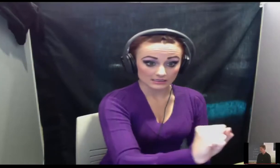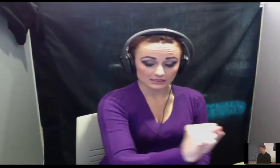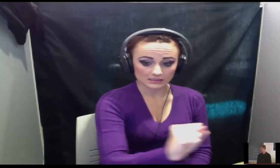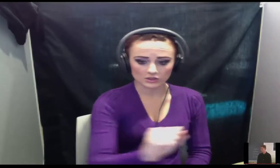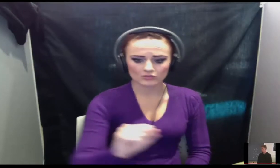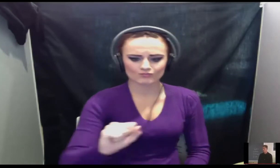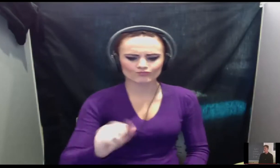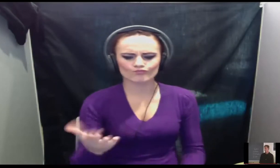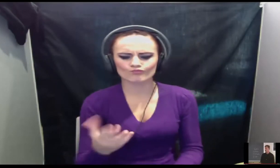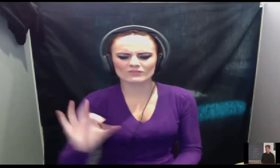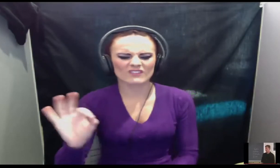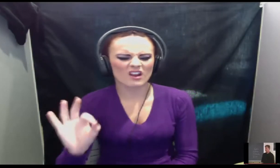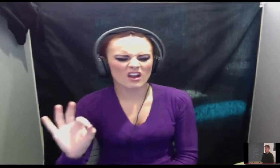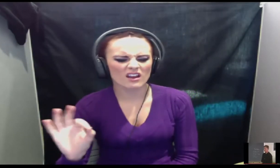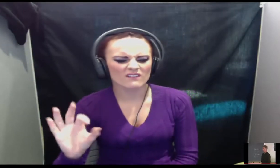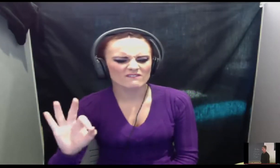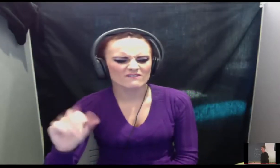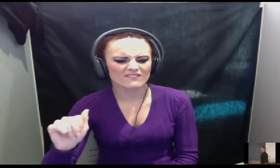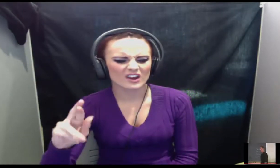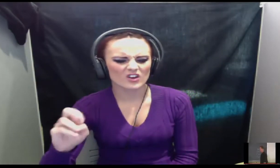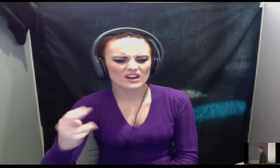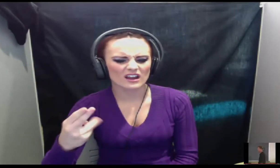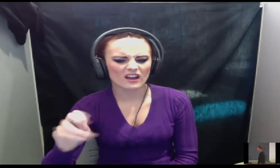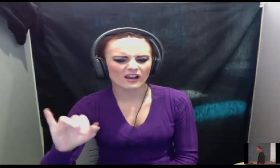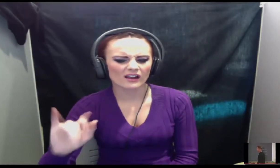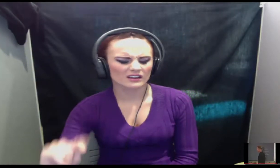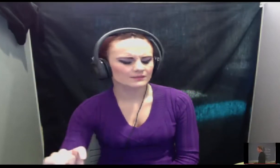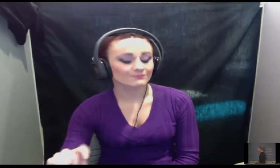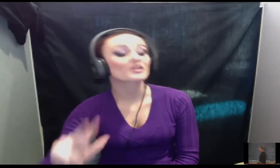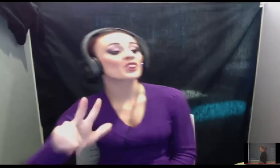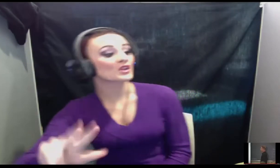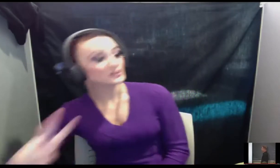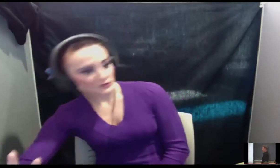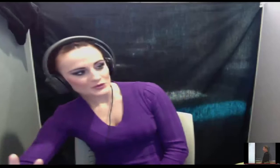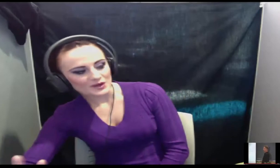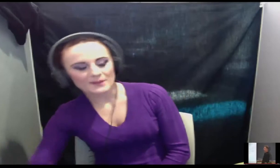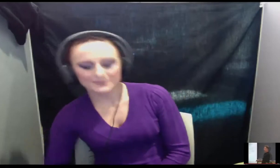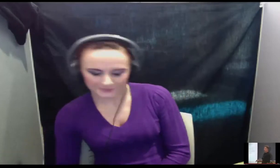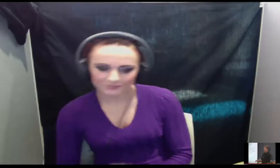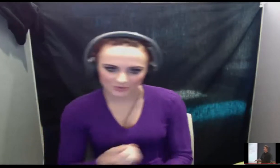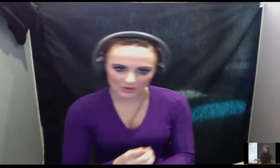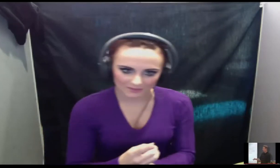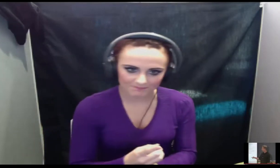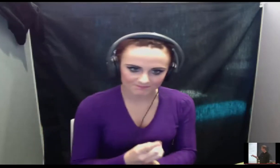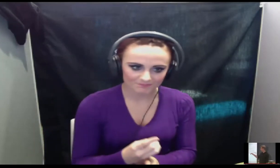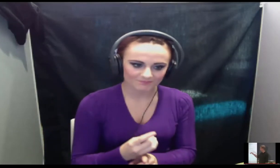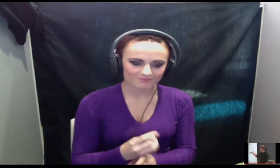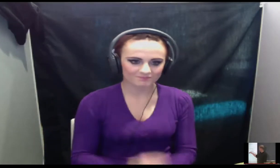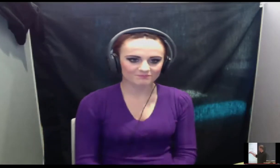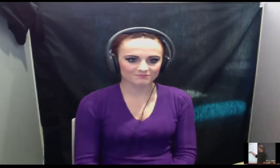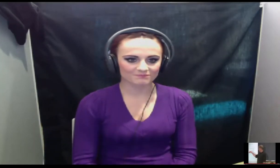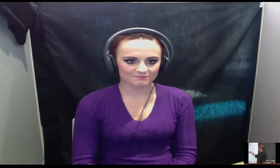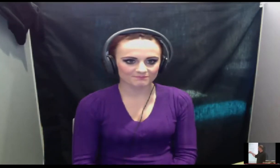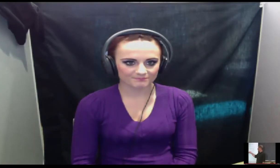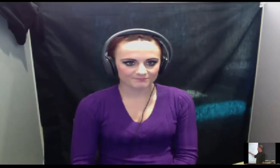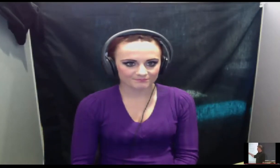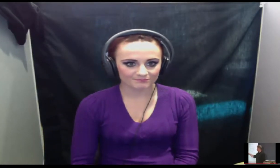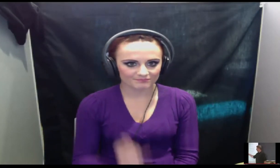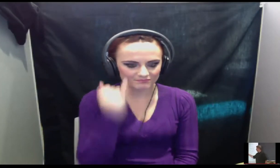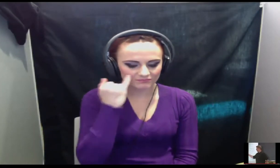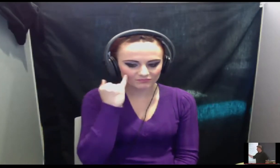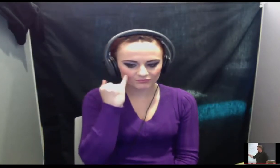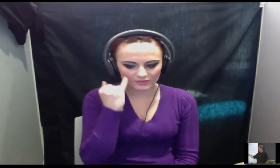32, or freezing. 32 degrees Fahrenheit, 0 degrees Celsius. If you have the dew